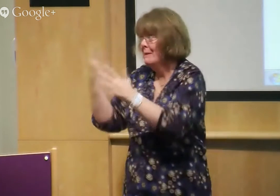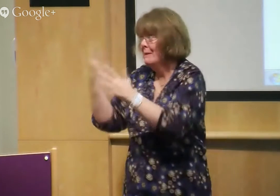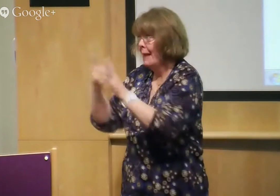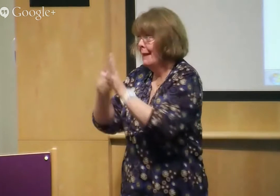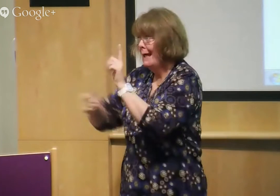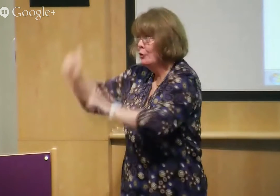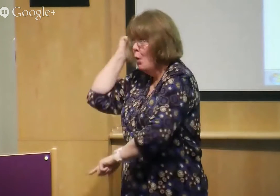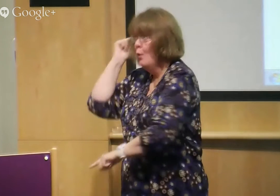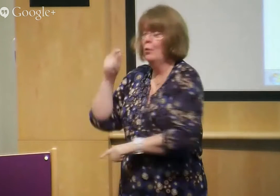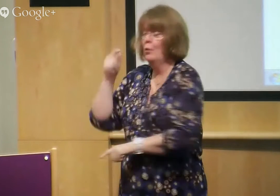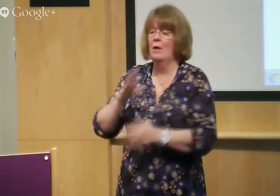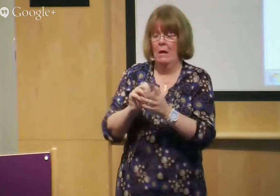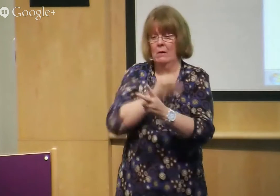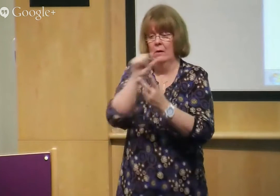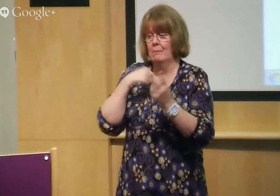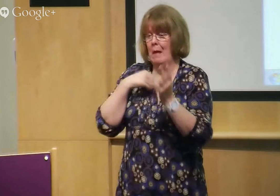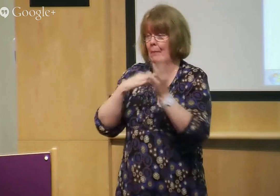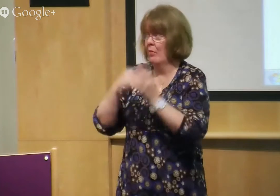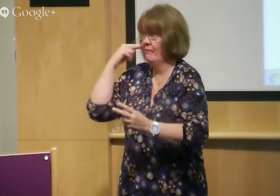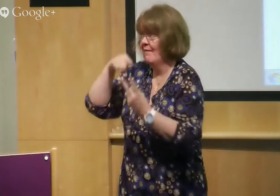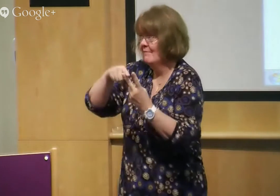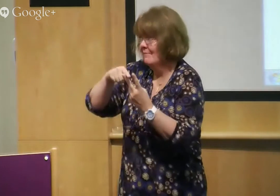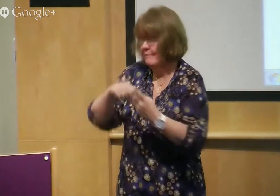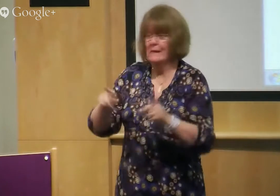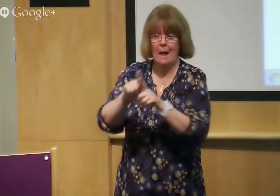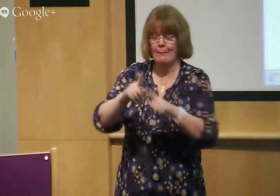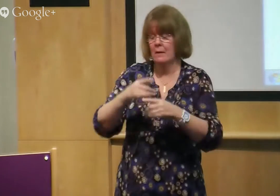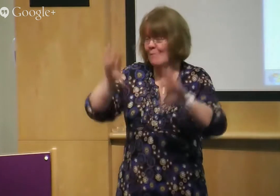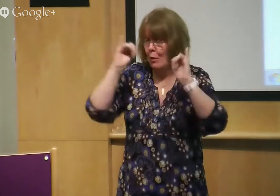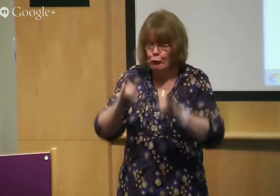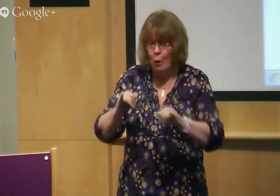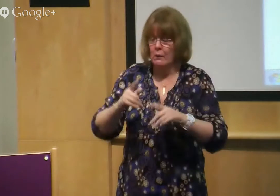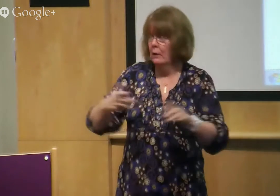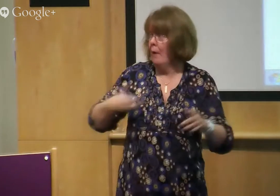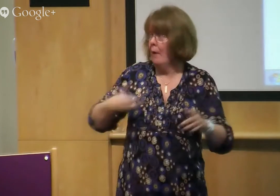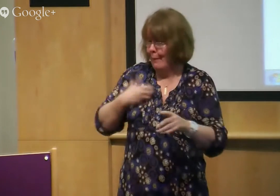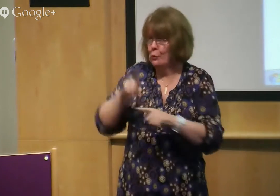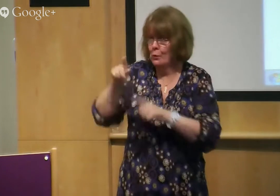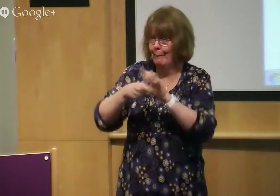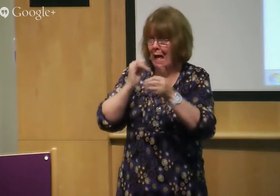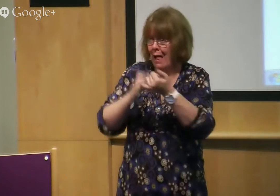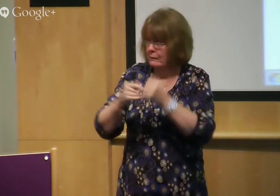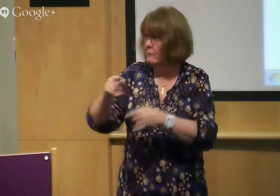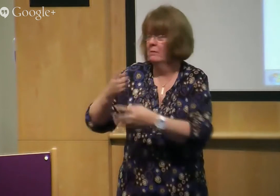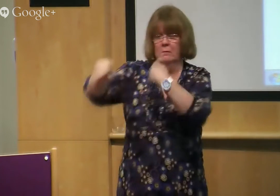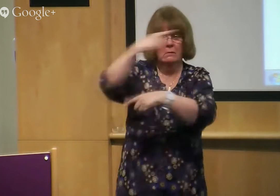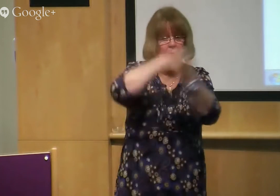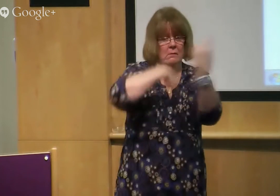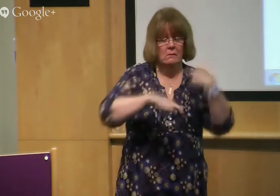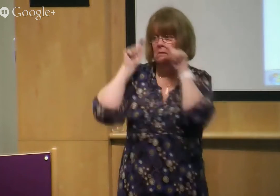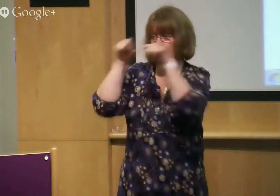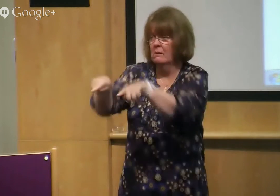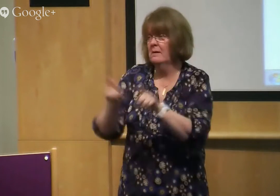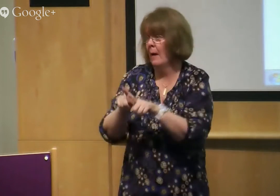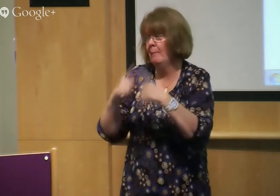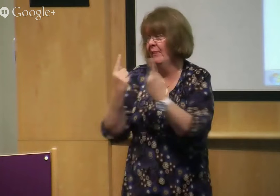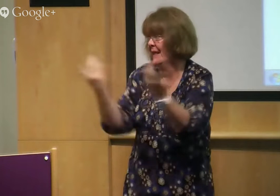to PALS. The experience I'm listening was about 10 years ago. I think that, you know, in my experience, it all went terribly